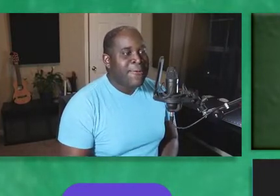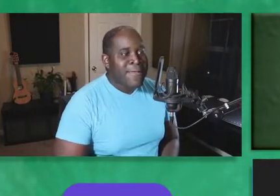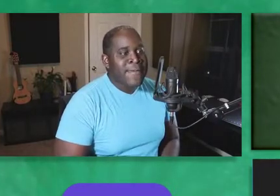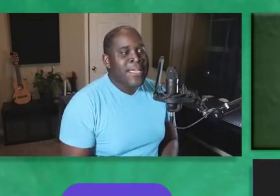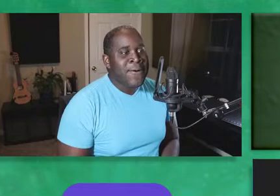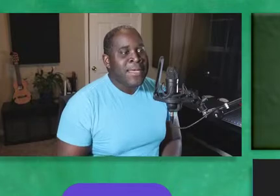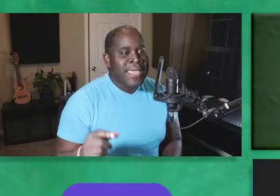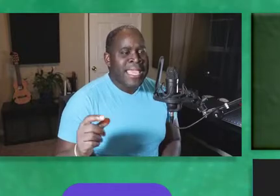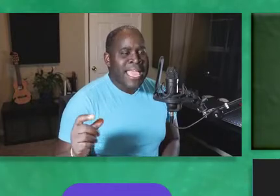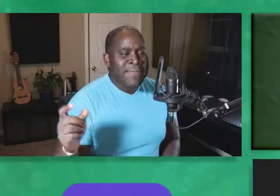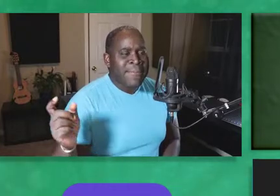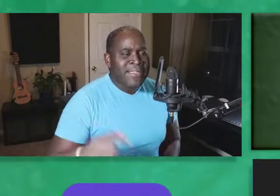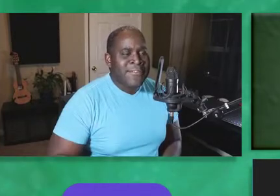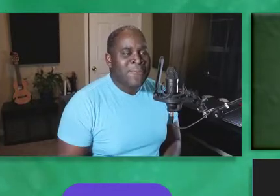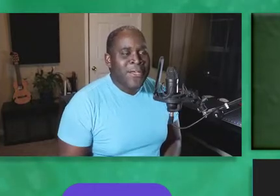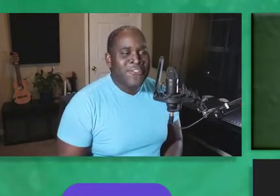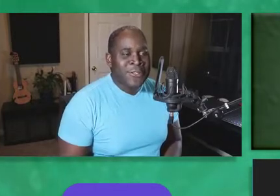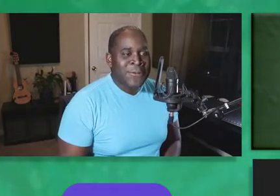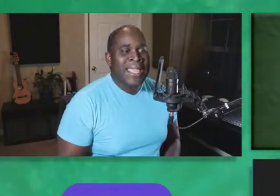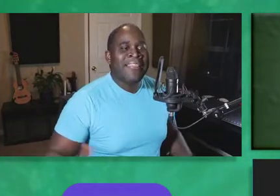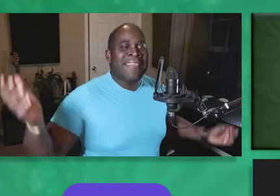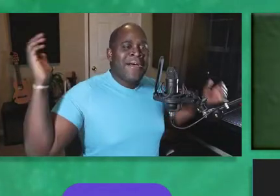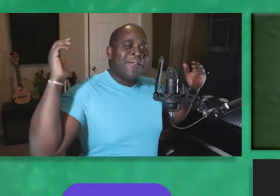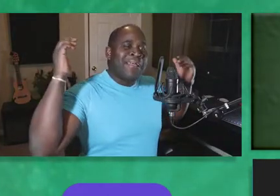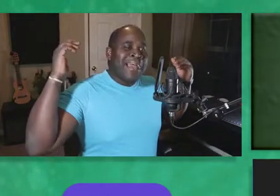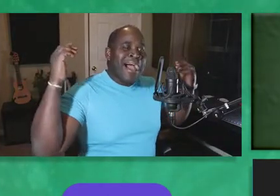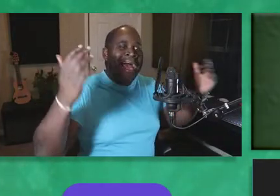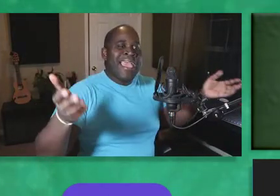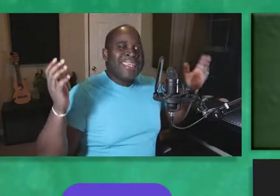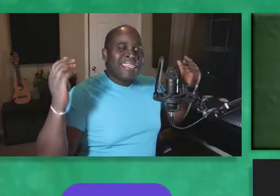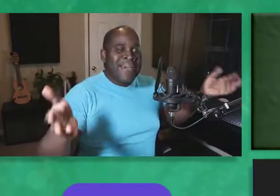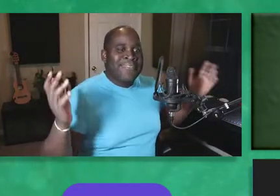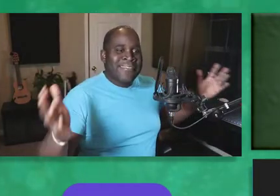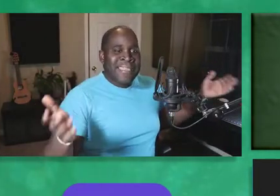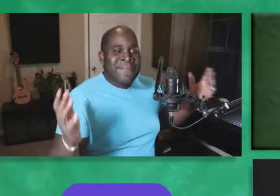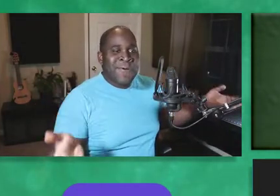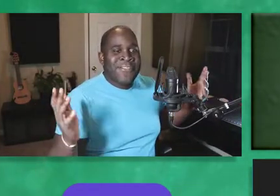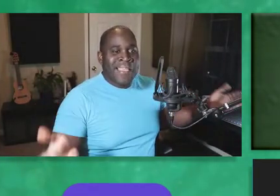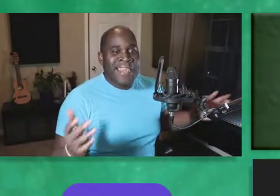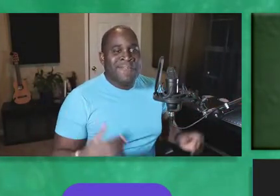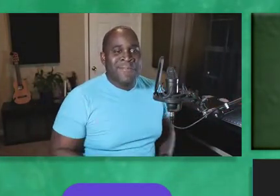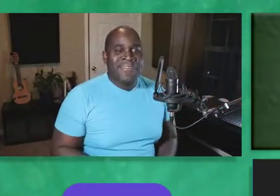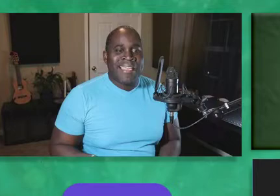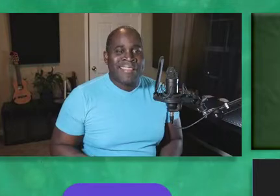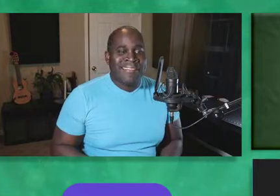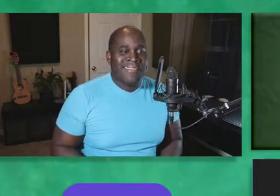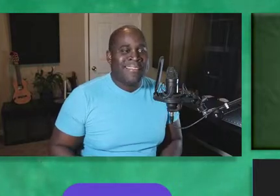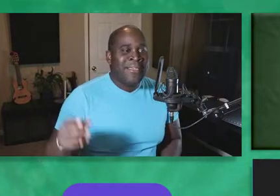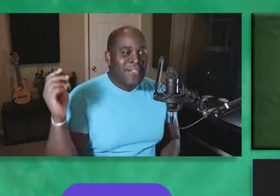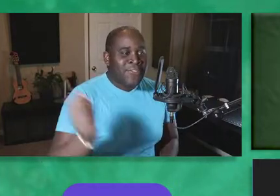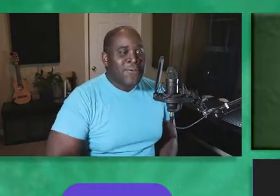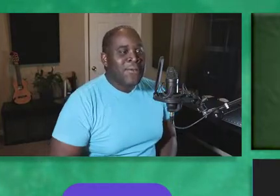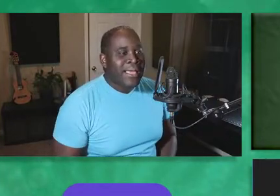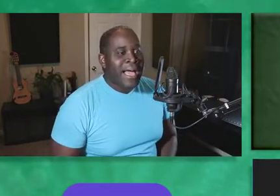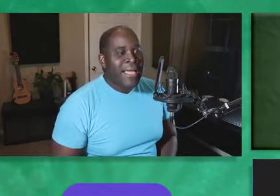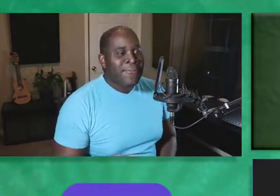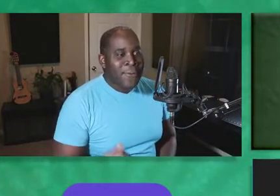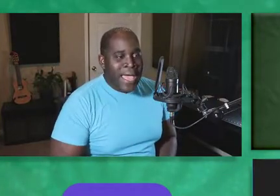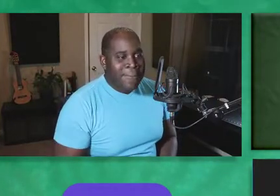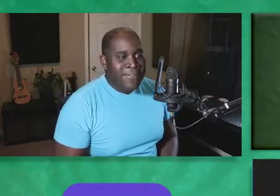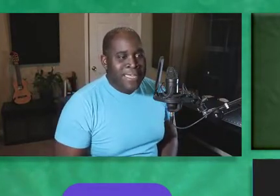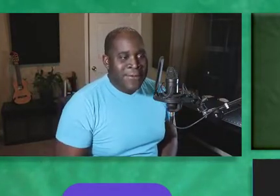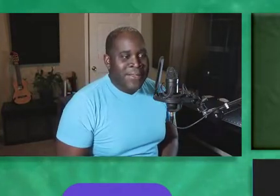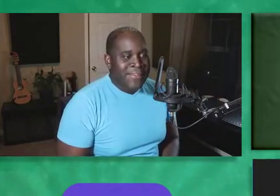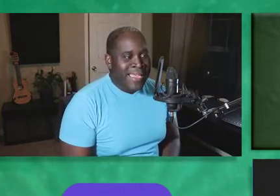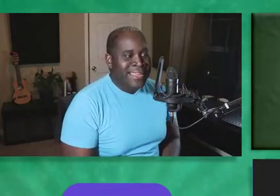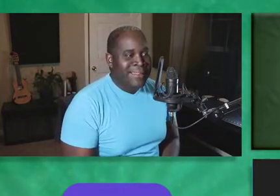Hey, great video. It gave me a bit of inspiration to learn ASL. I'd love to see more signing from the second season. Dude, I'm so